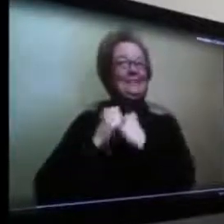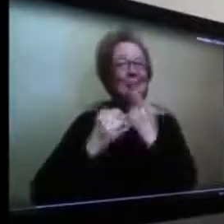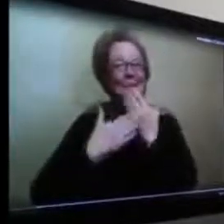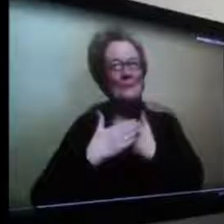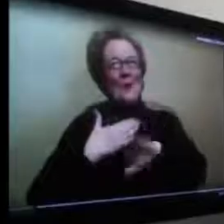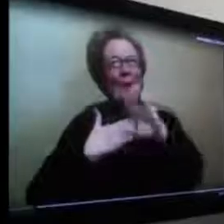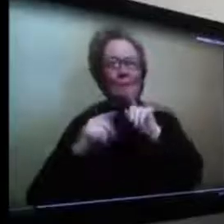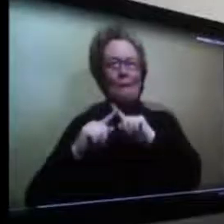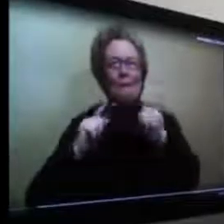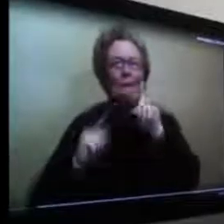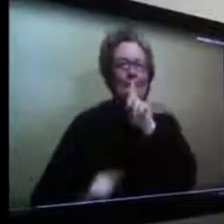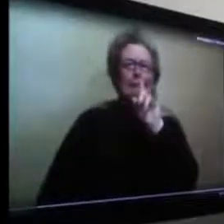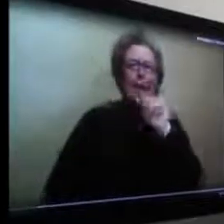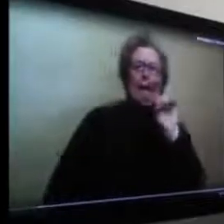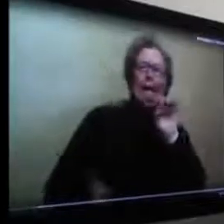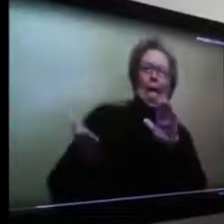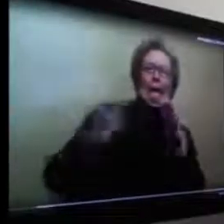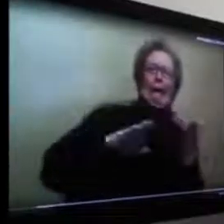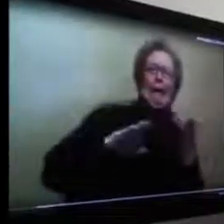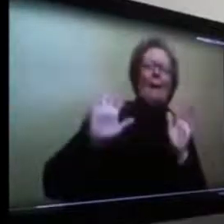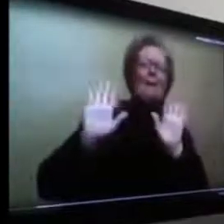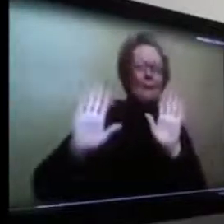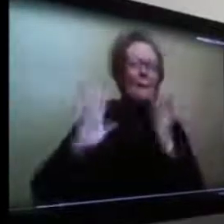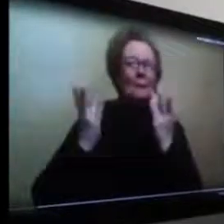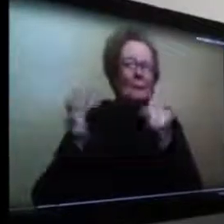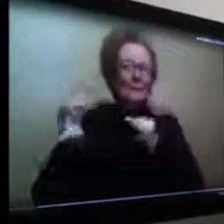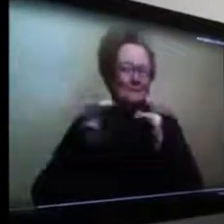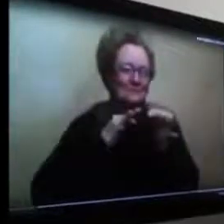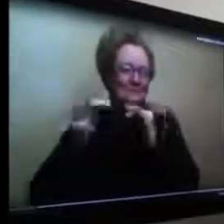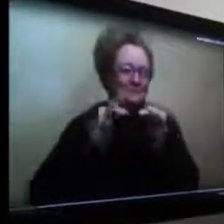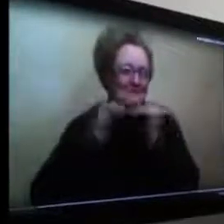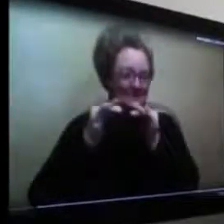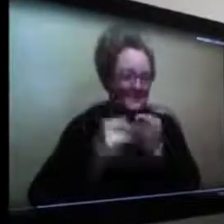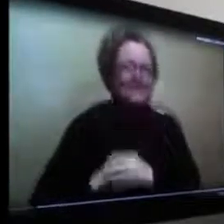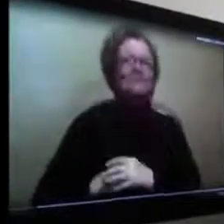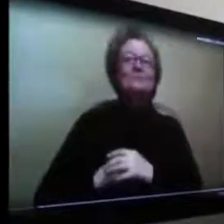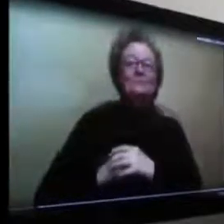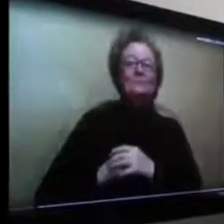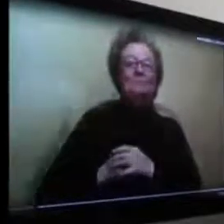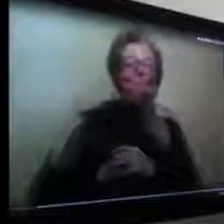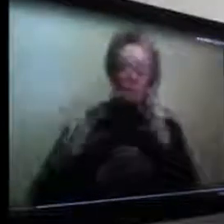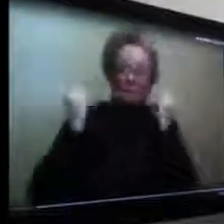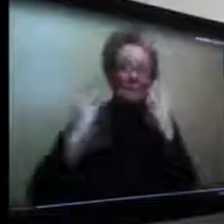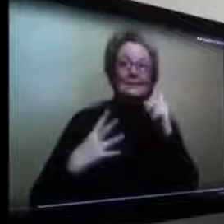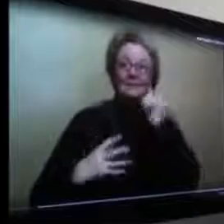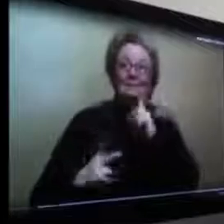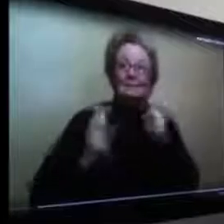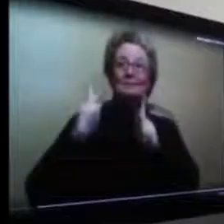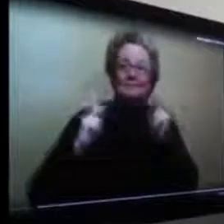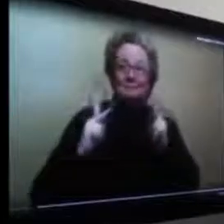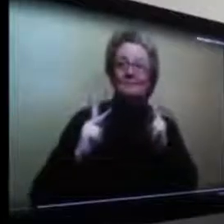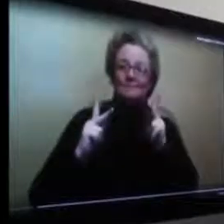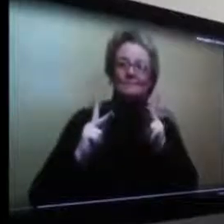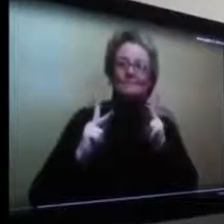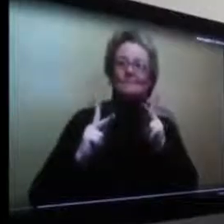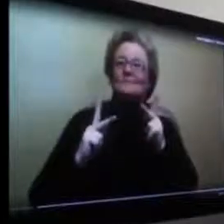What a strange term. We're talking about the new year and then I'm talking about death, but I'll explain. Many